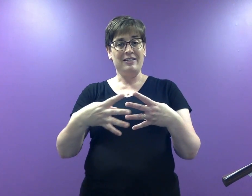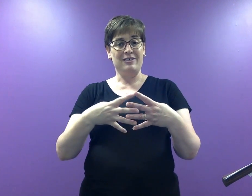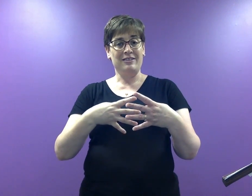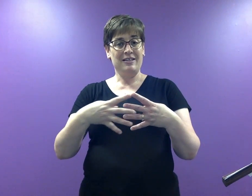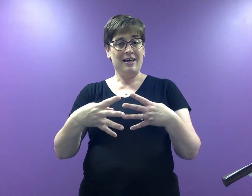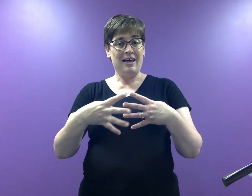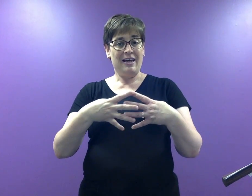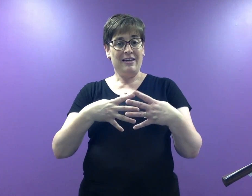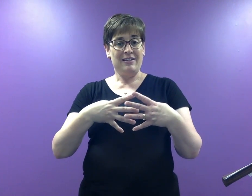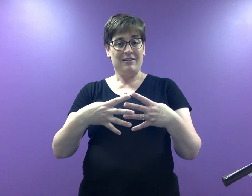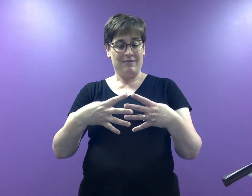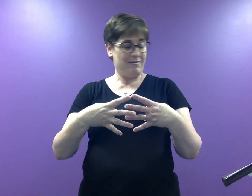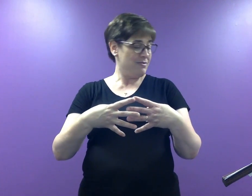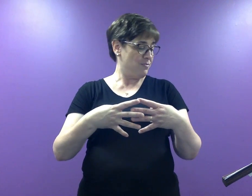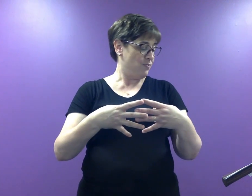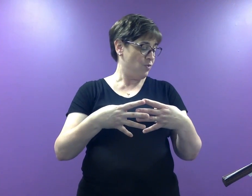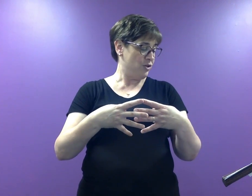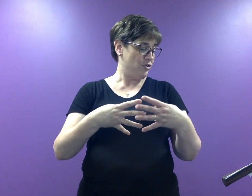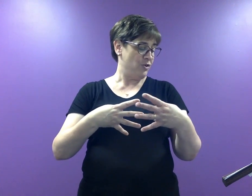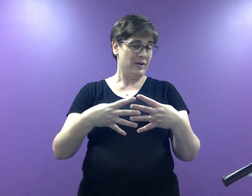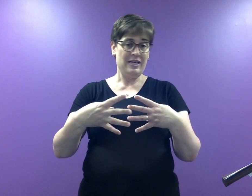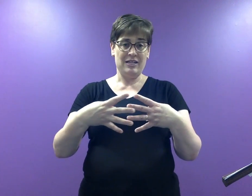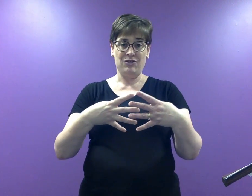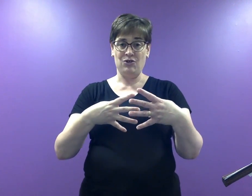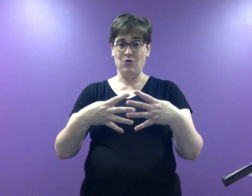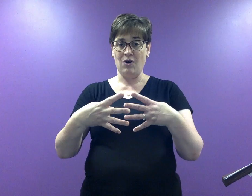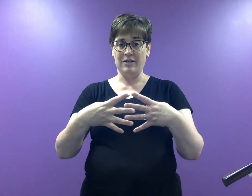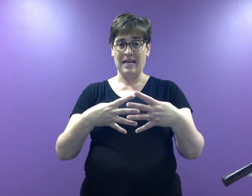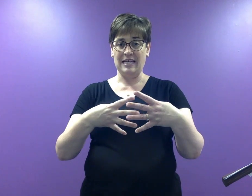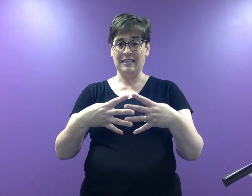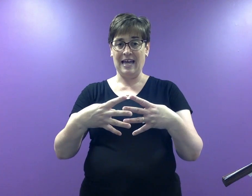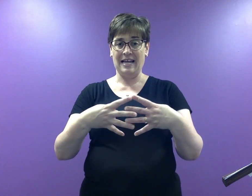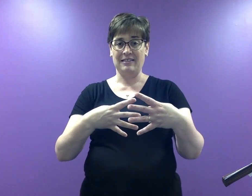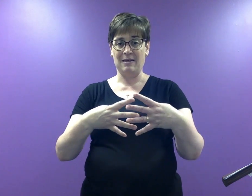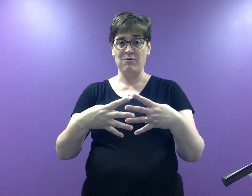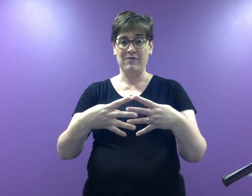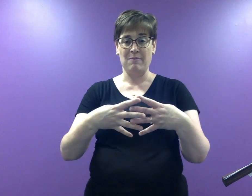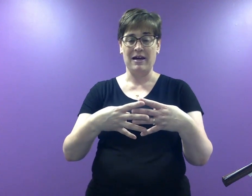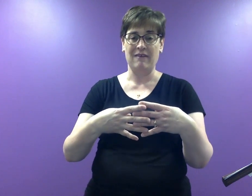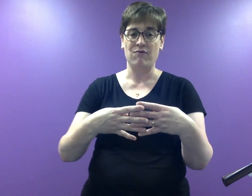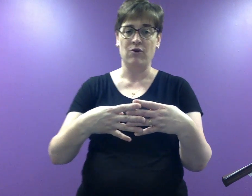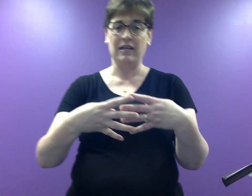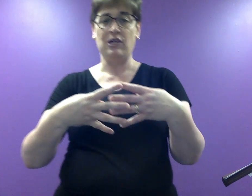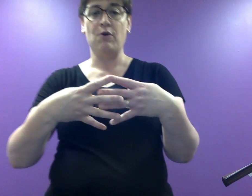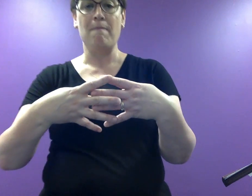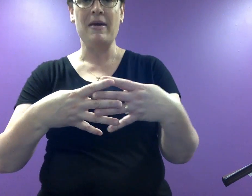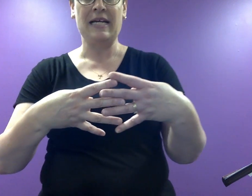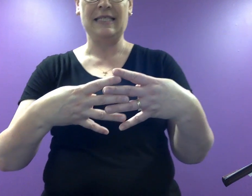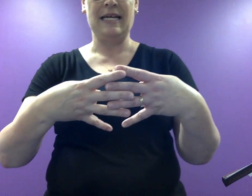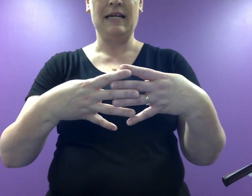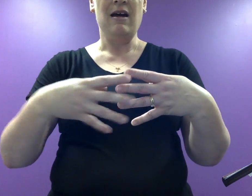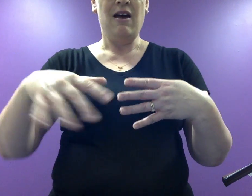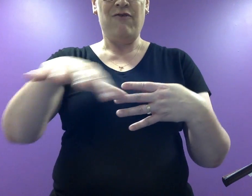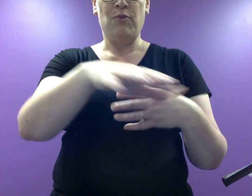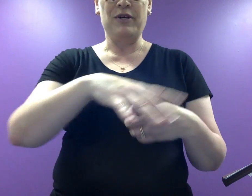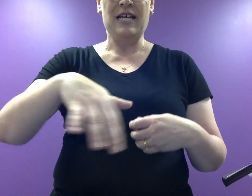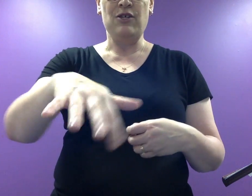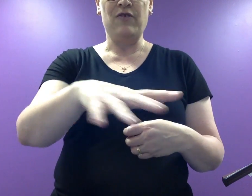is what you're doing is you are taking the hands and moving them back and forth like you're mixing. If you pretend you've got